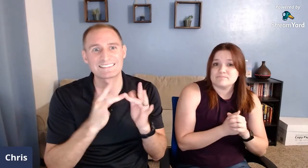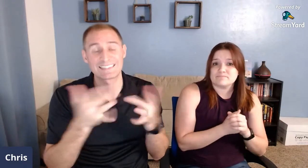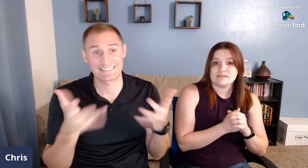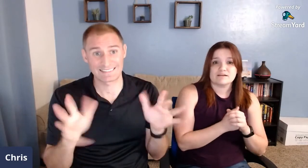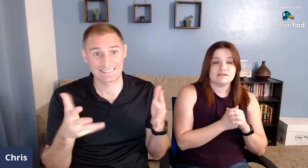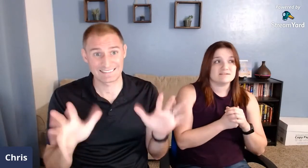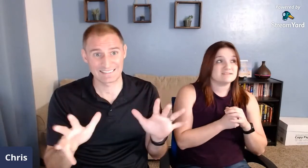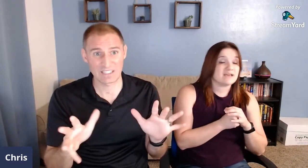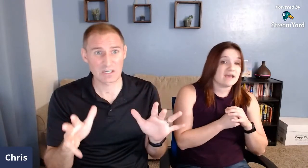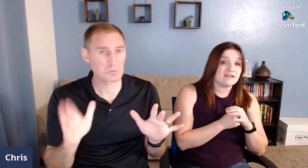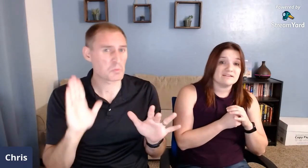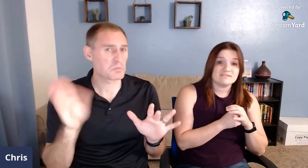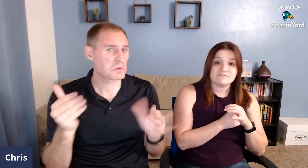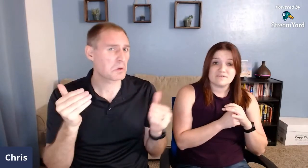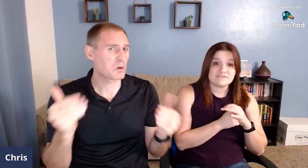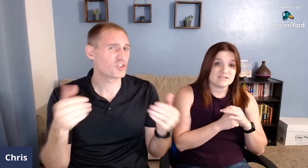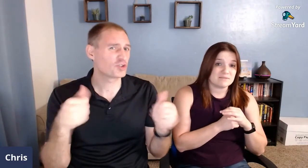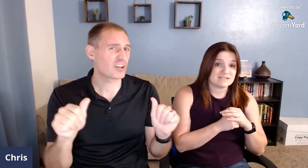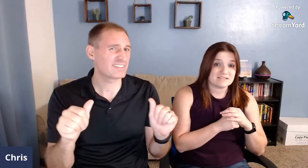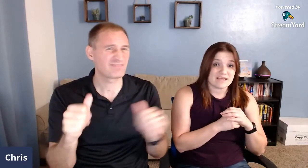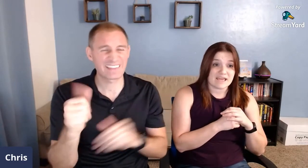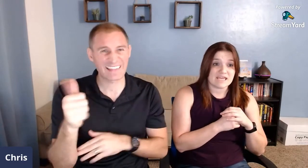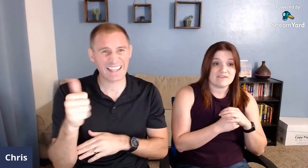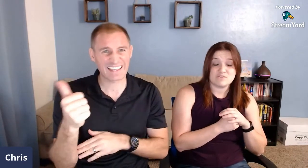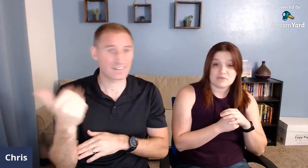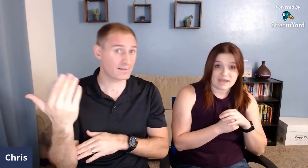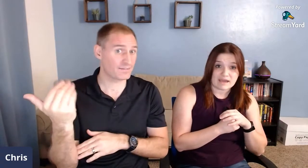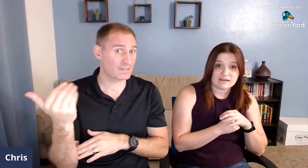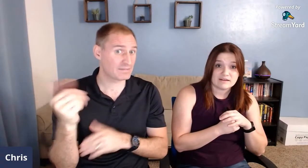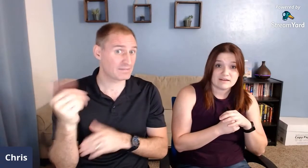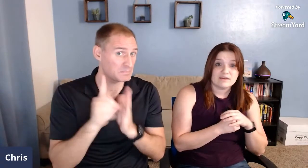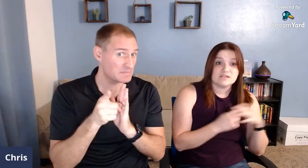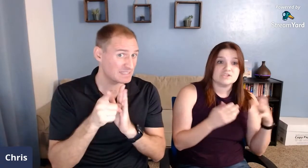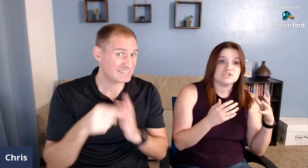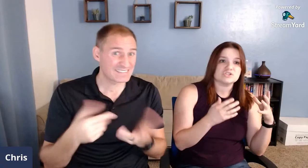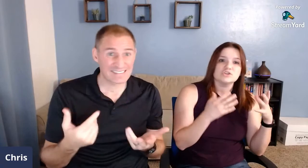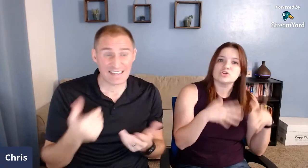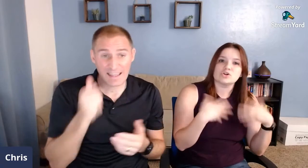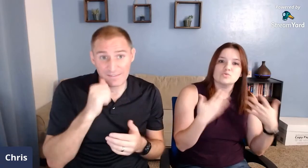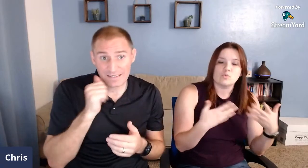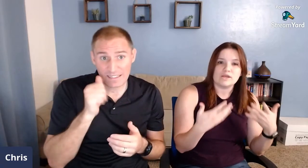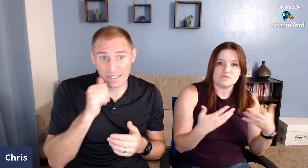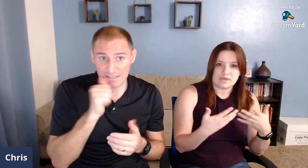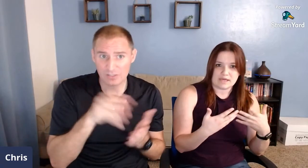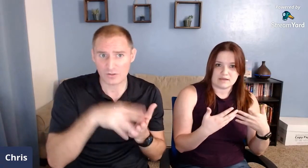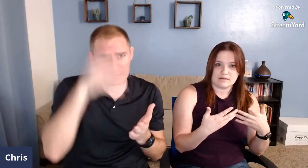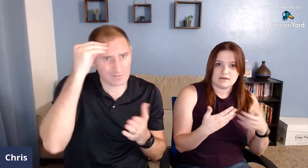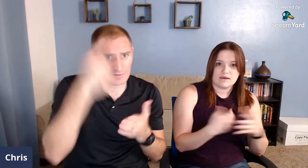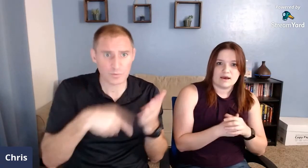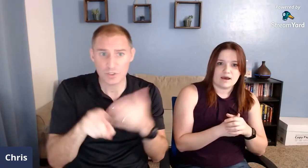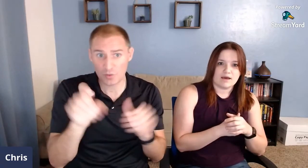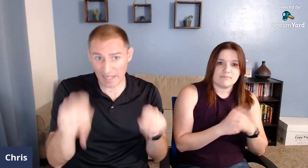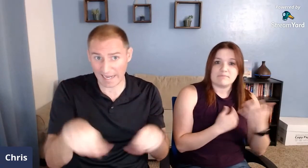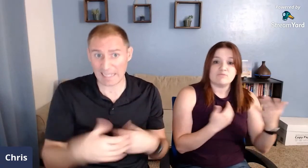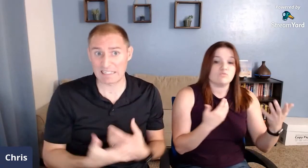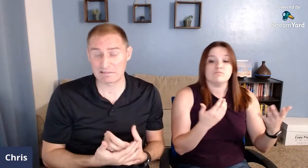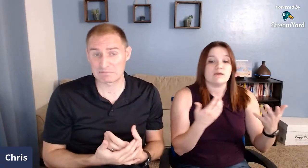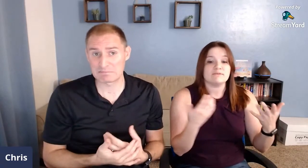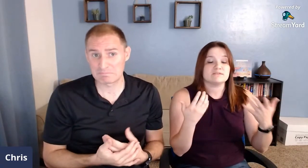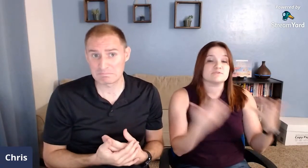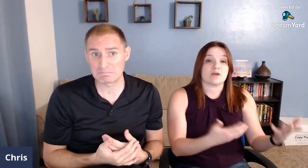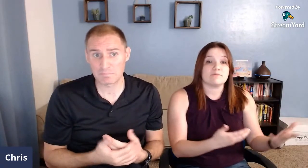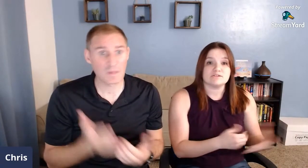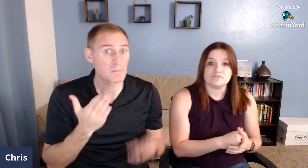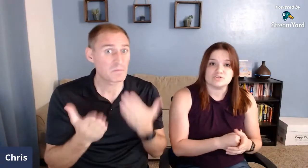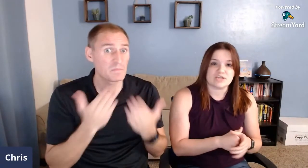maybe 10, 15 minutes a day, if you can, to just learn what you can.